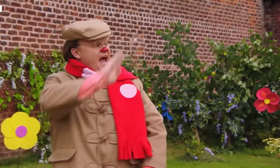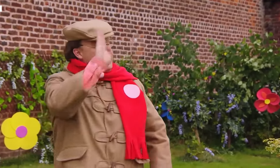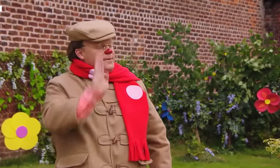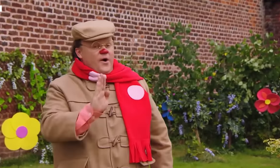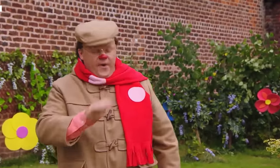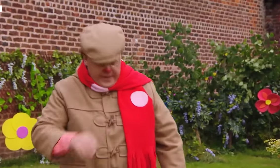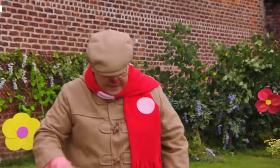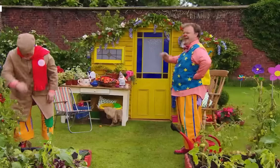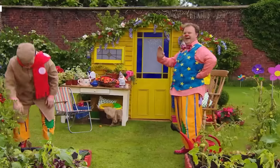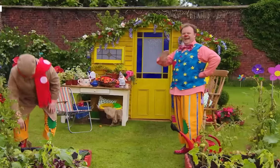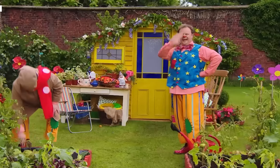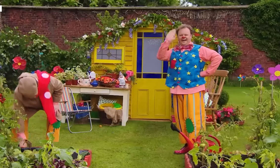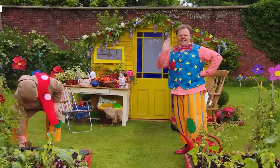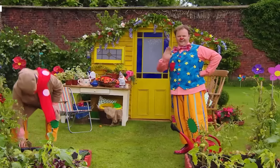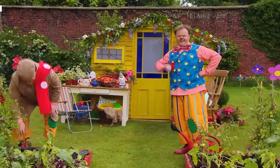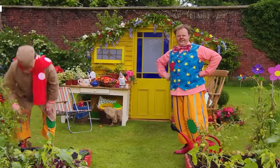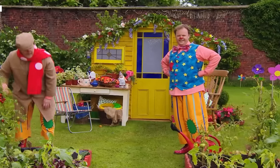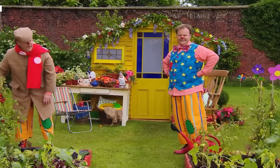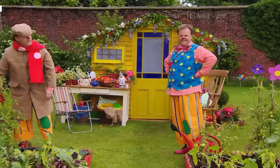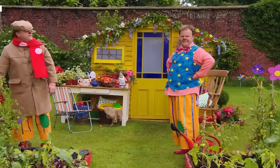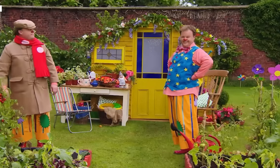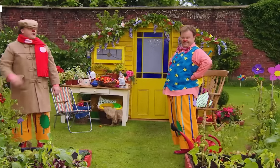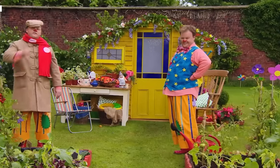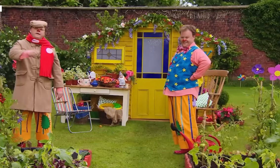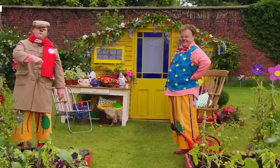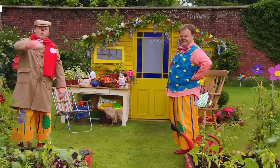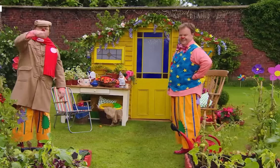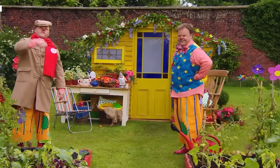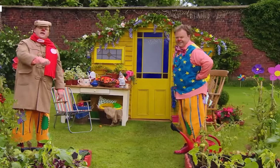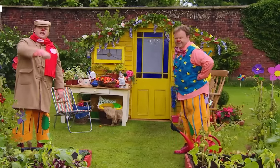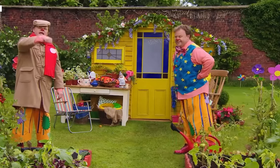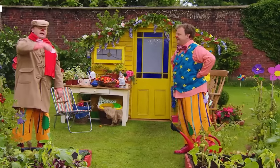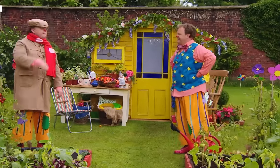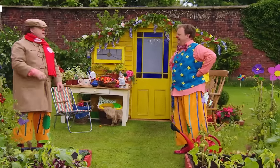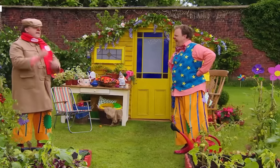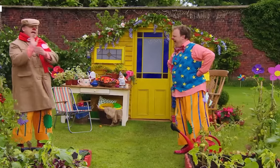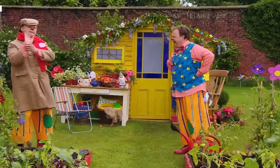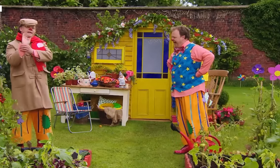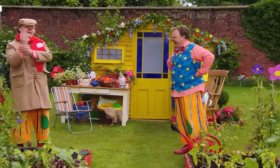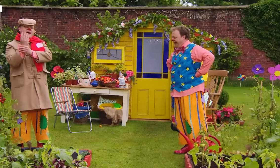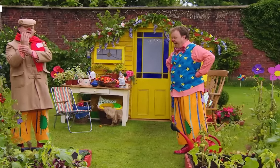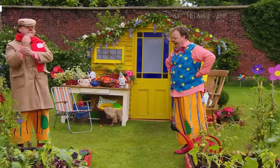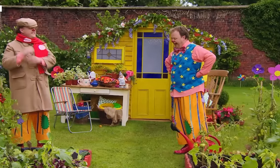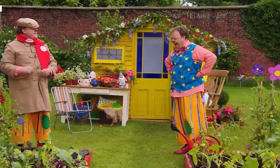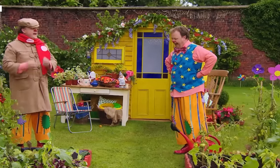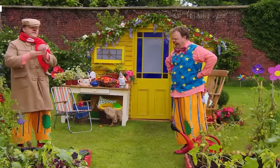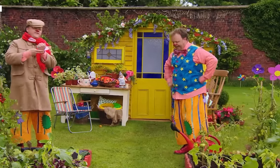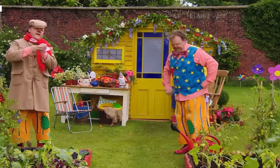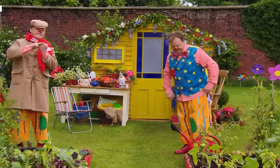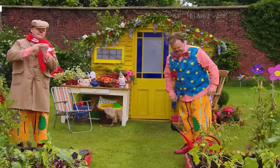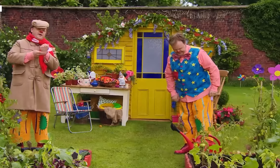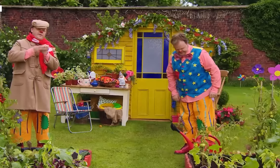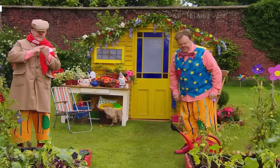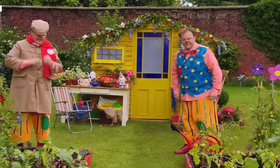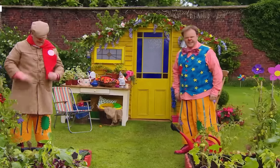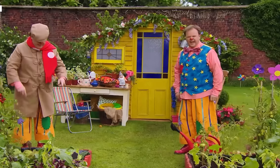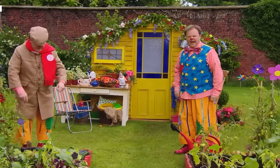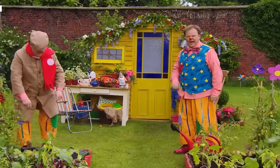the boy. Hello. Aren't you supposed to be watering my plants and vegetables? I mean, look, they're